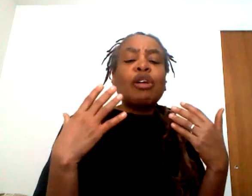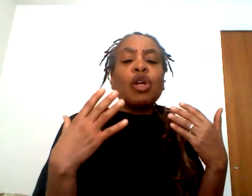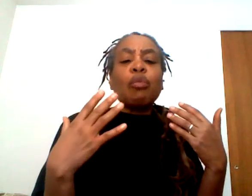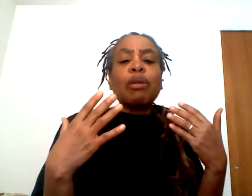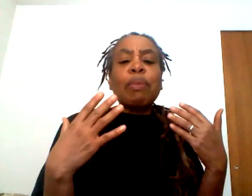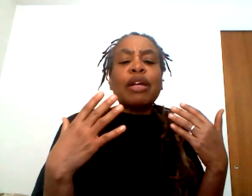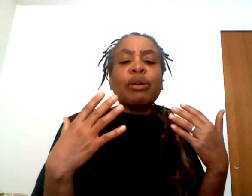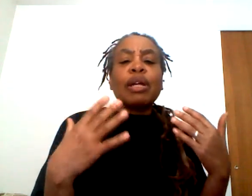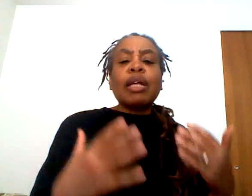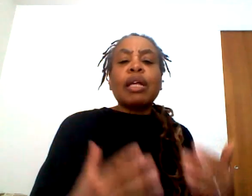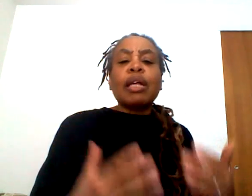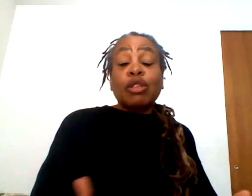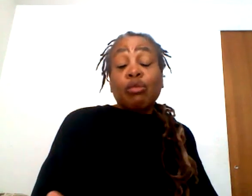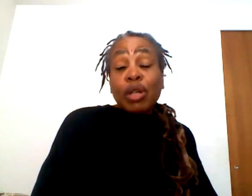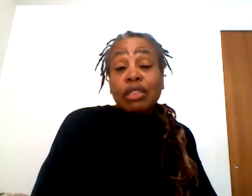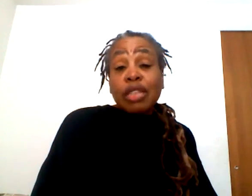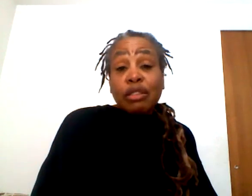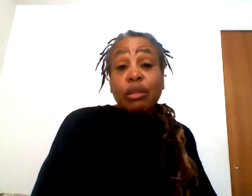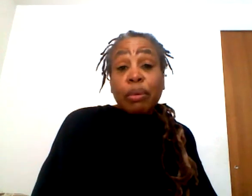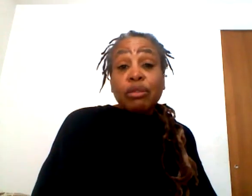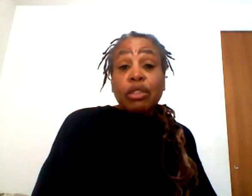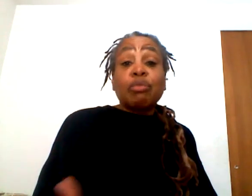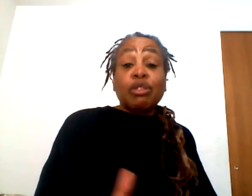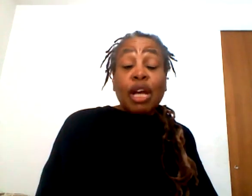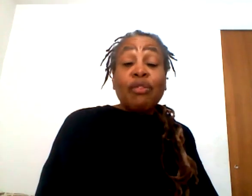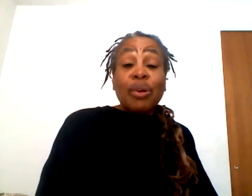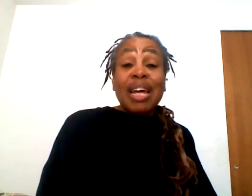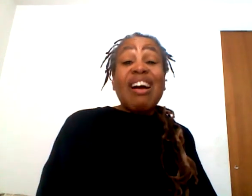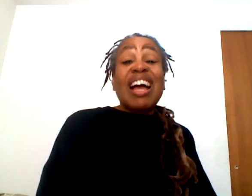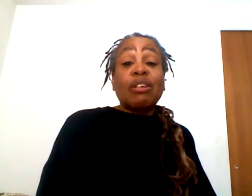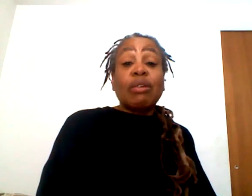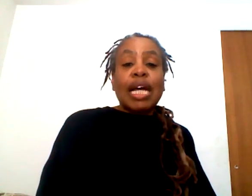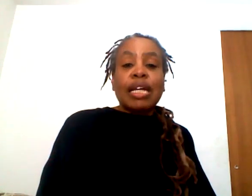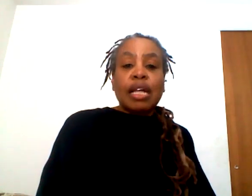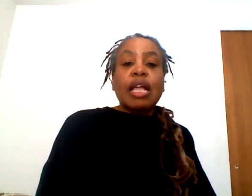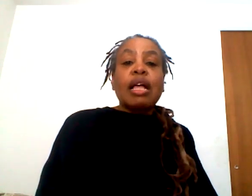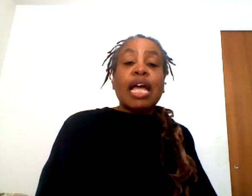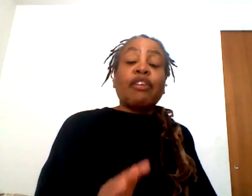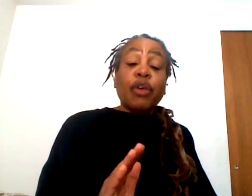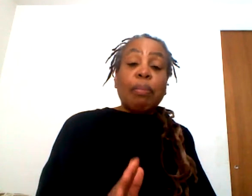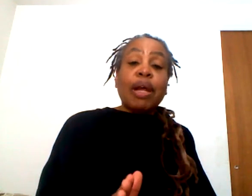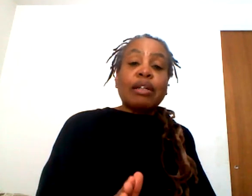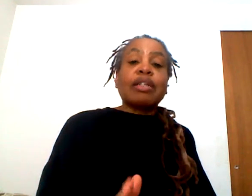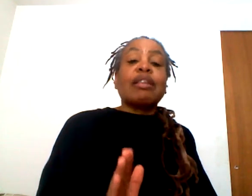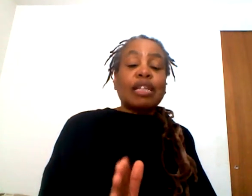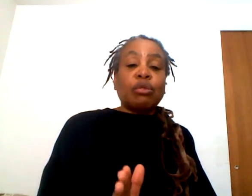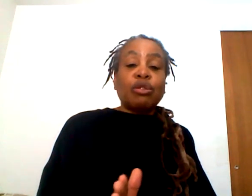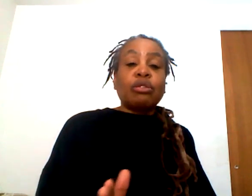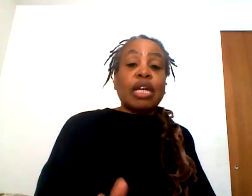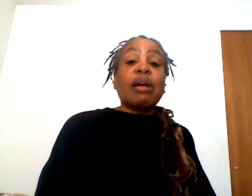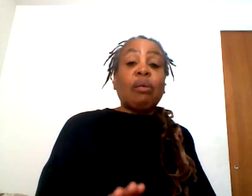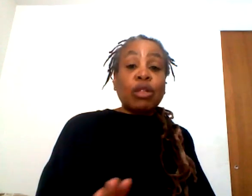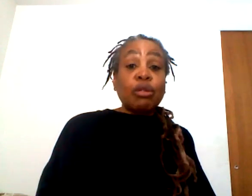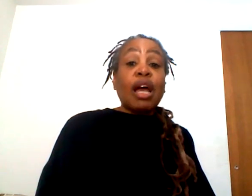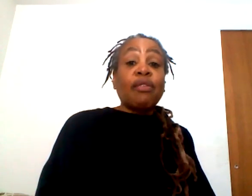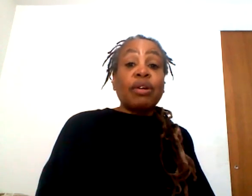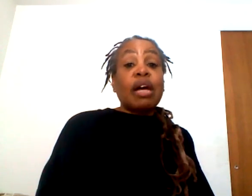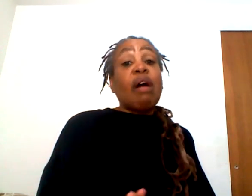little bit better. What you're really saying to the person is, what you have on now, I don't like. And if you're blunt, that's what you say. What you have on now, I